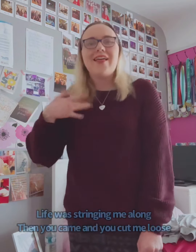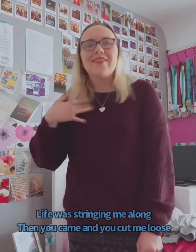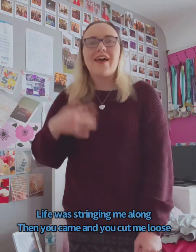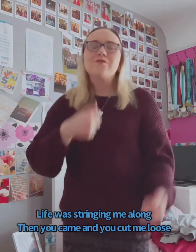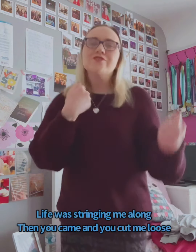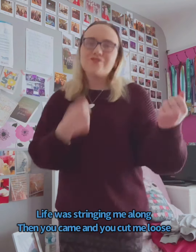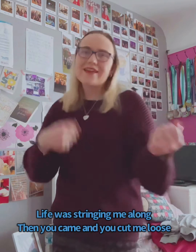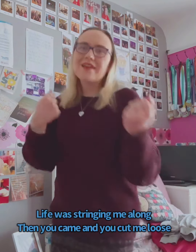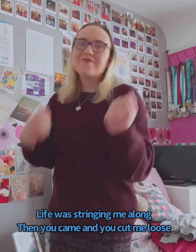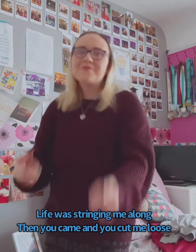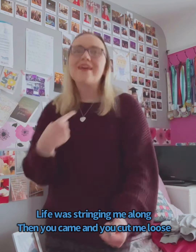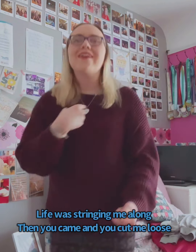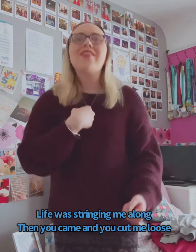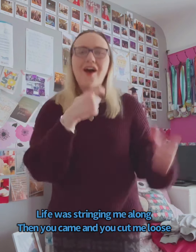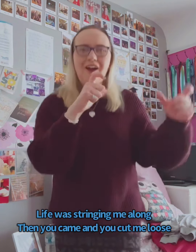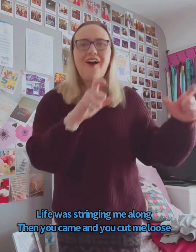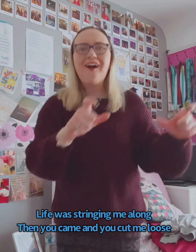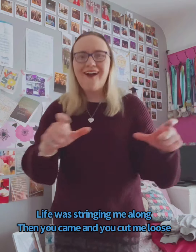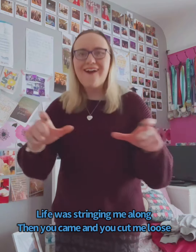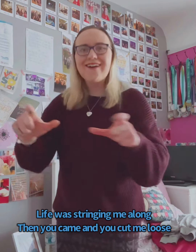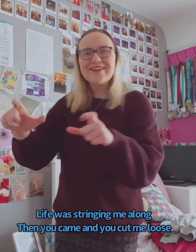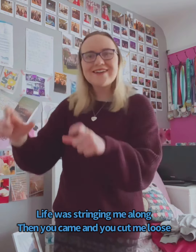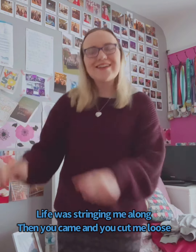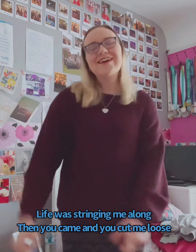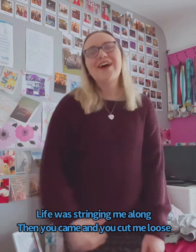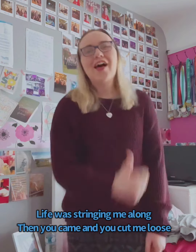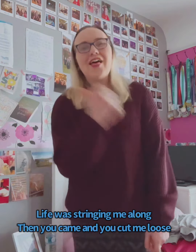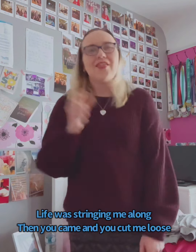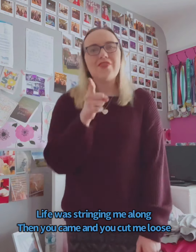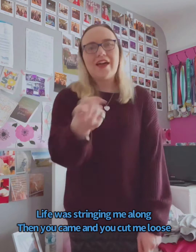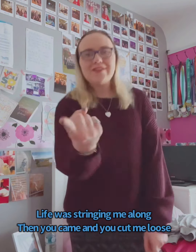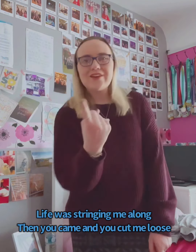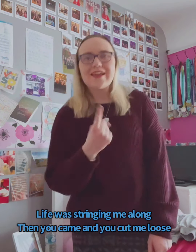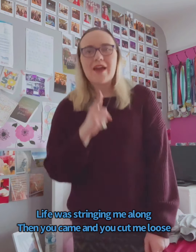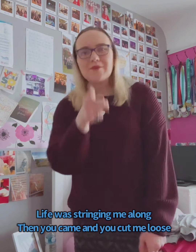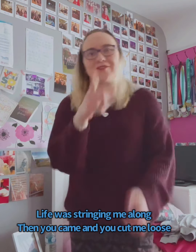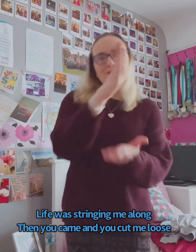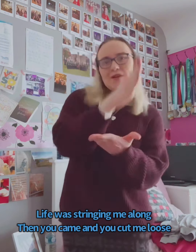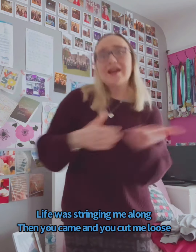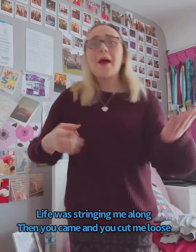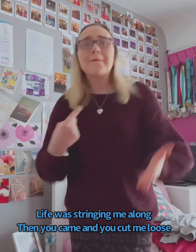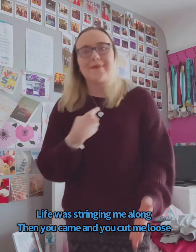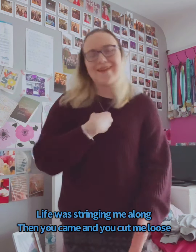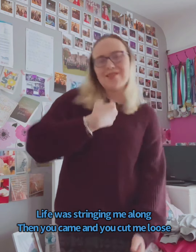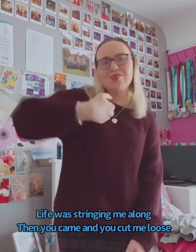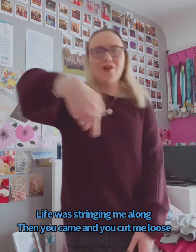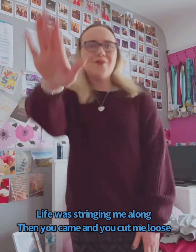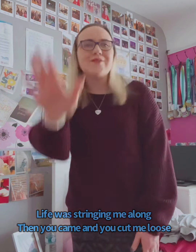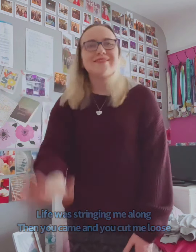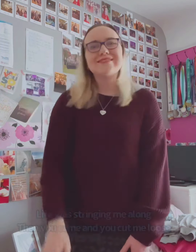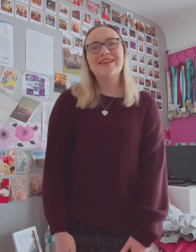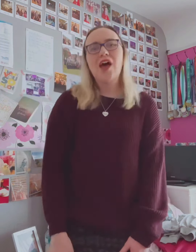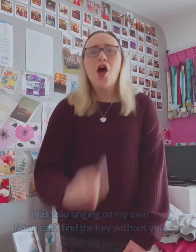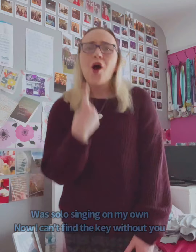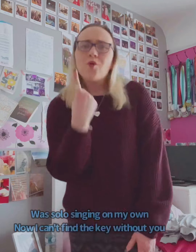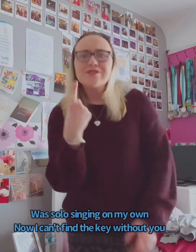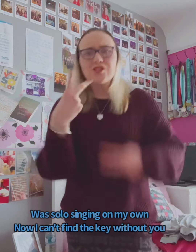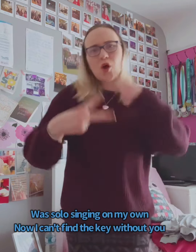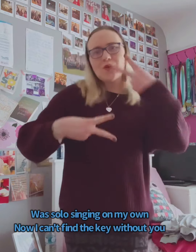Life was stringing me alone Then you came and you cut me loose